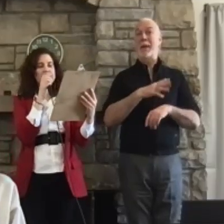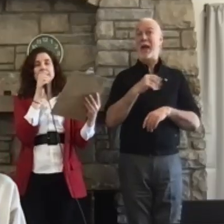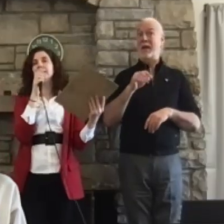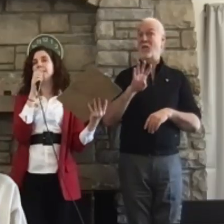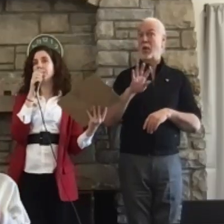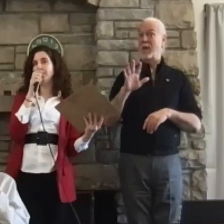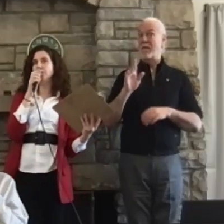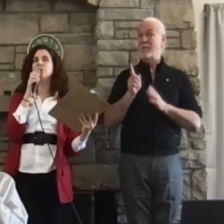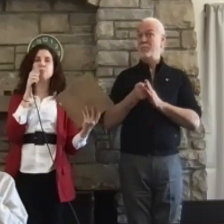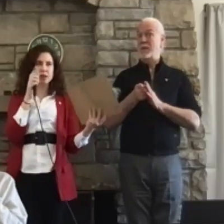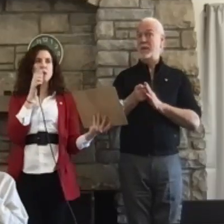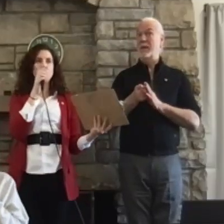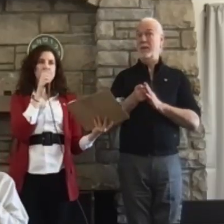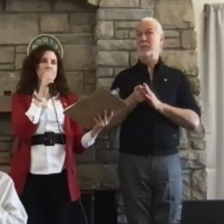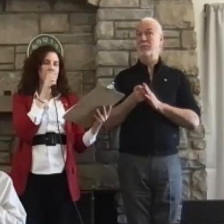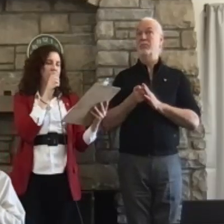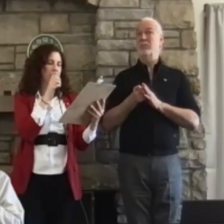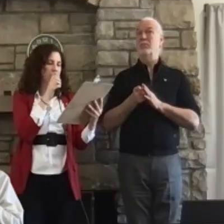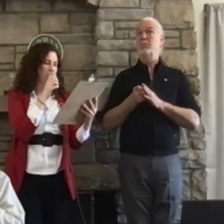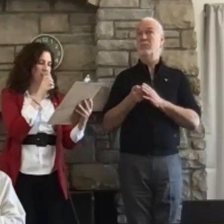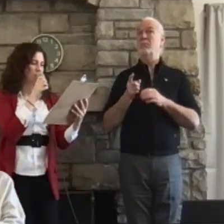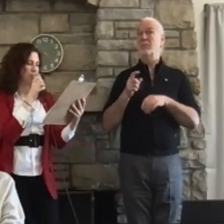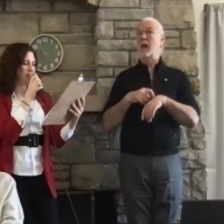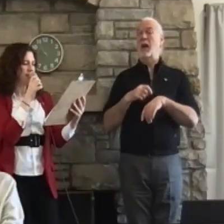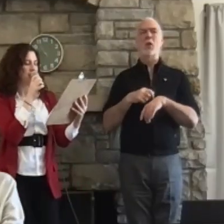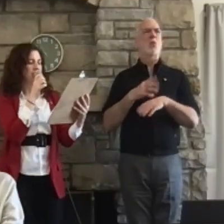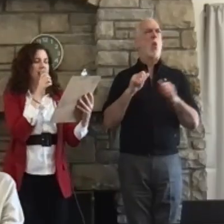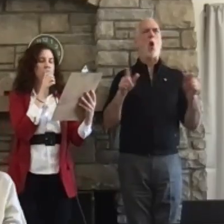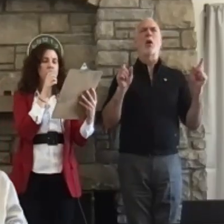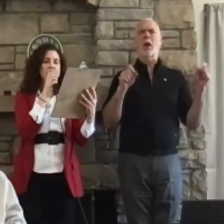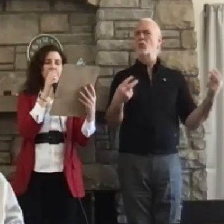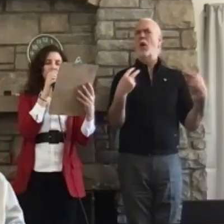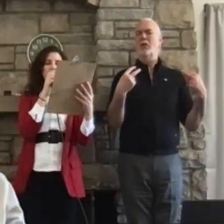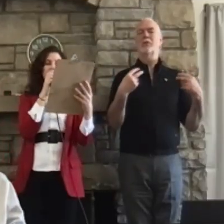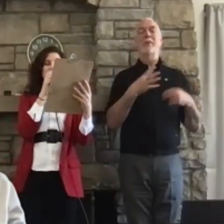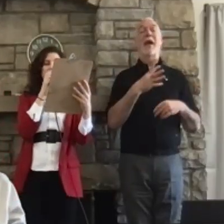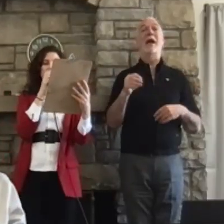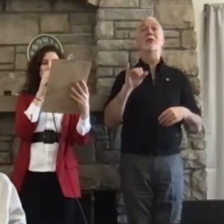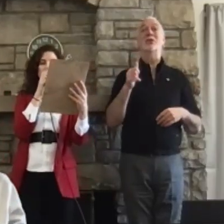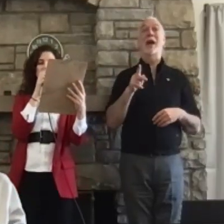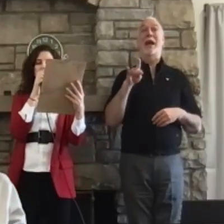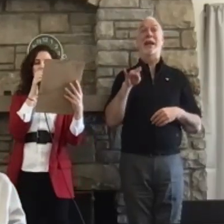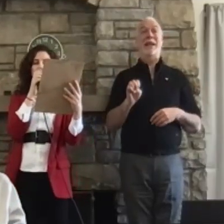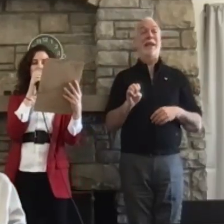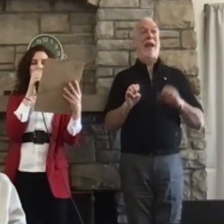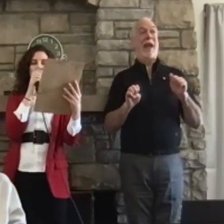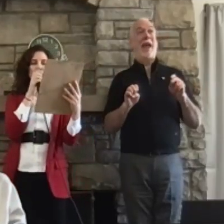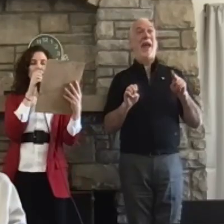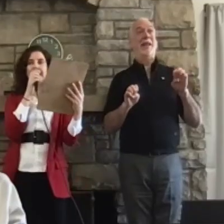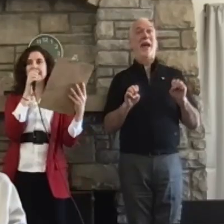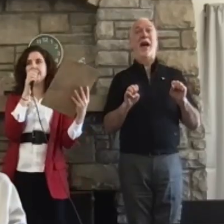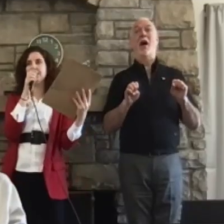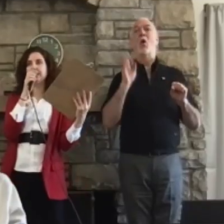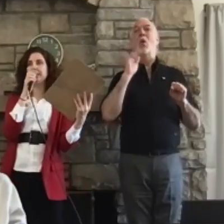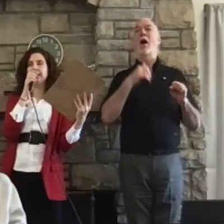target audience is going to be adults, but appropriate for everyone to witness. And the whole time, Jackie and Anna will person the ASL and